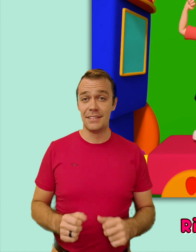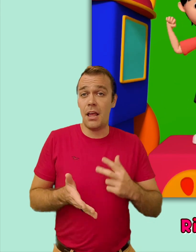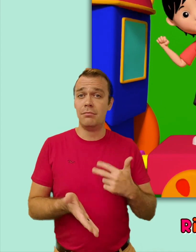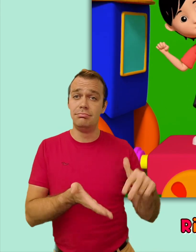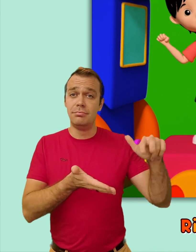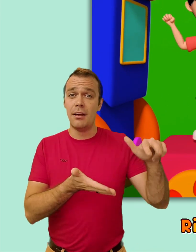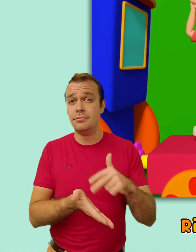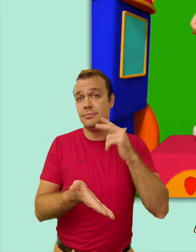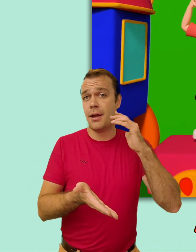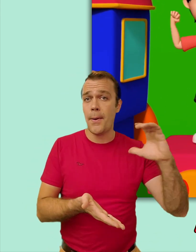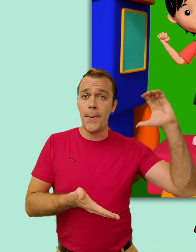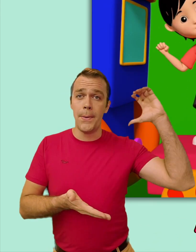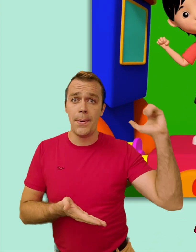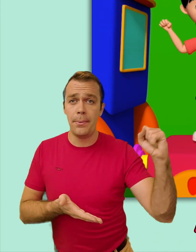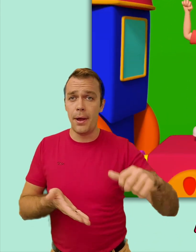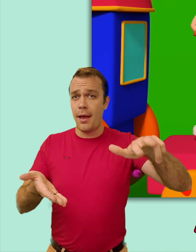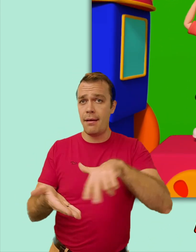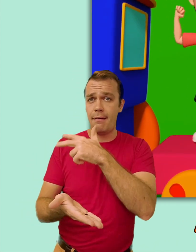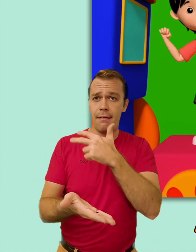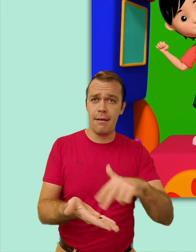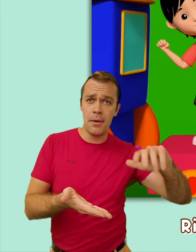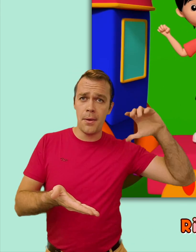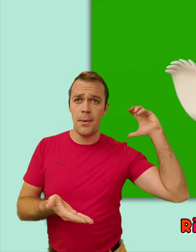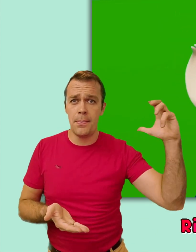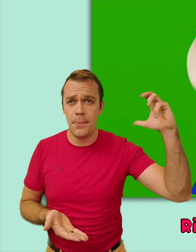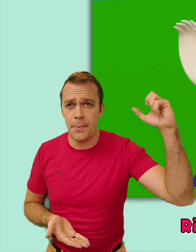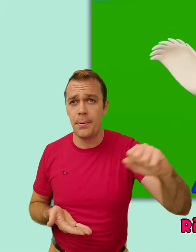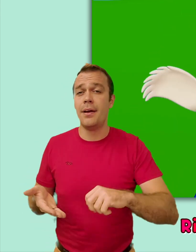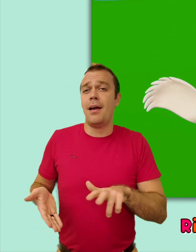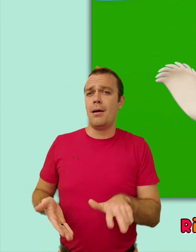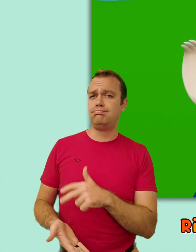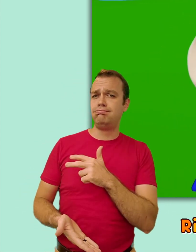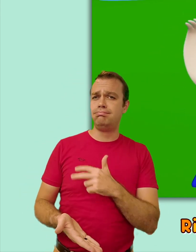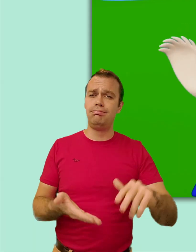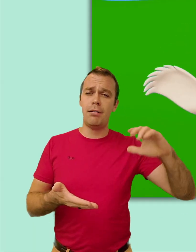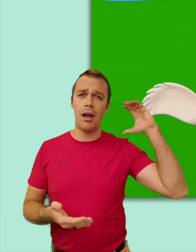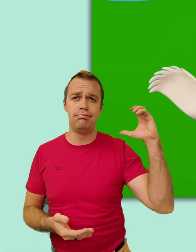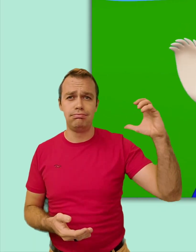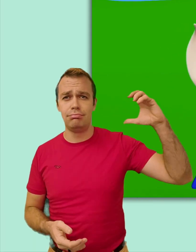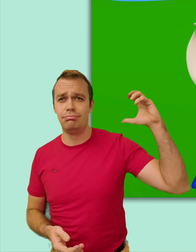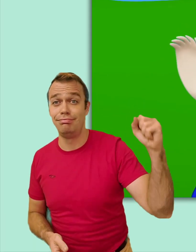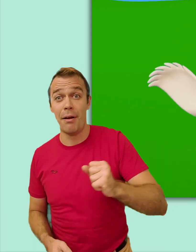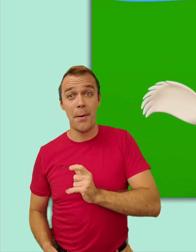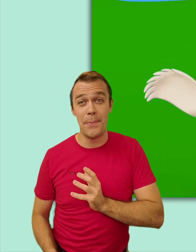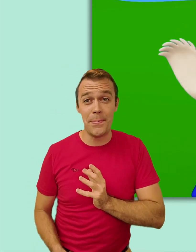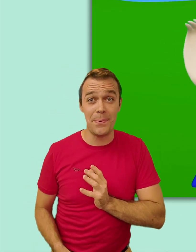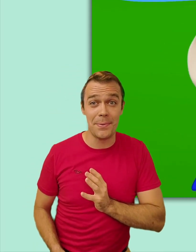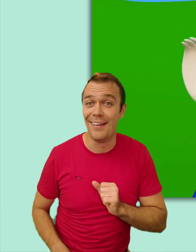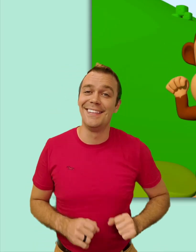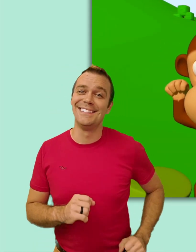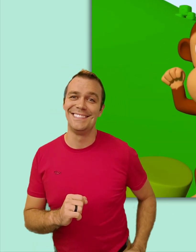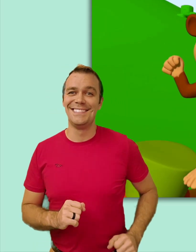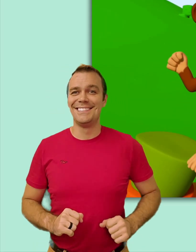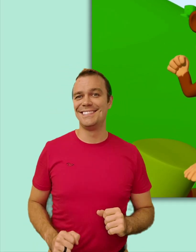Rig-a-jig jig and away we go, away we go, away we go. Rig-a-jig jig and away we go, hi-ho, hi-ho,